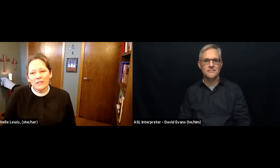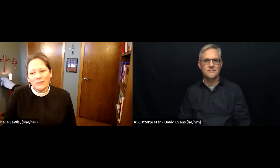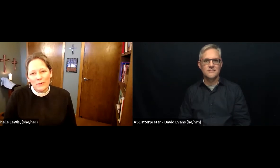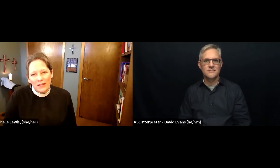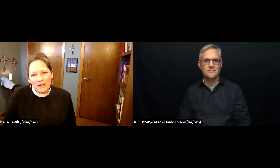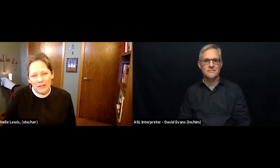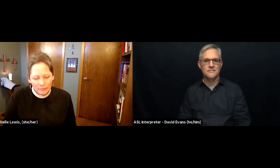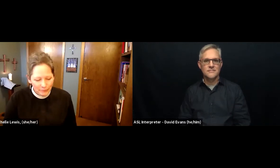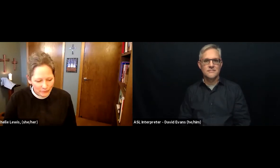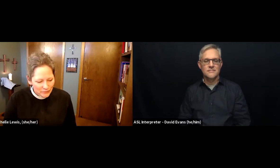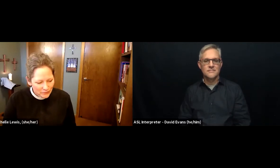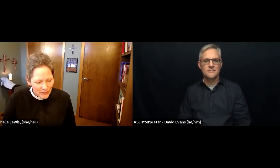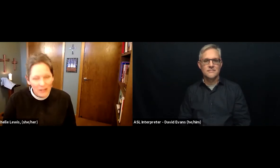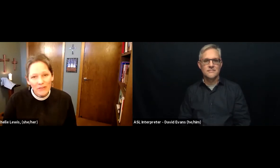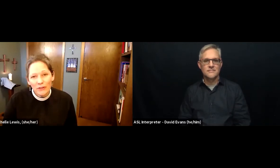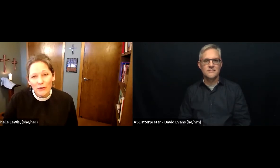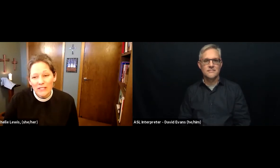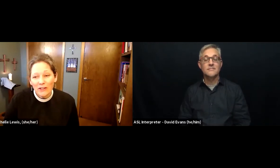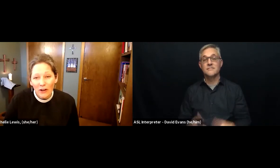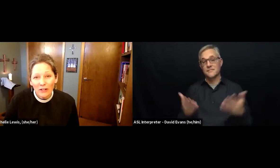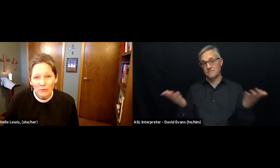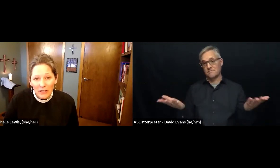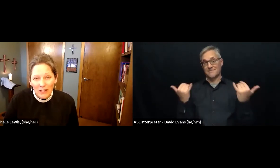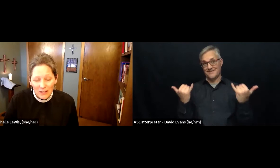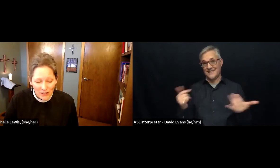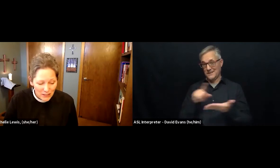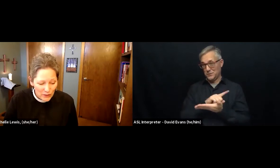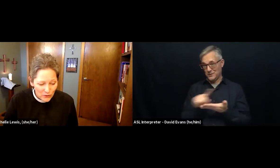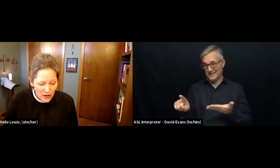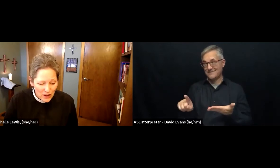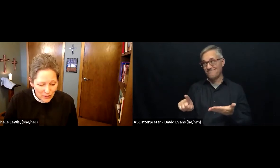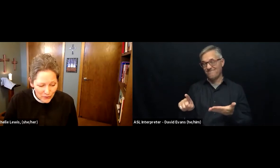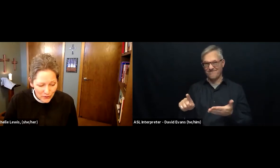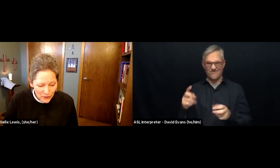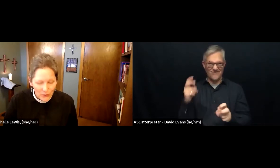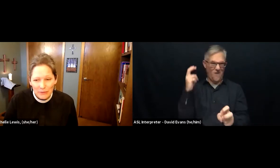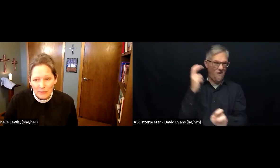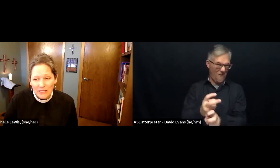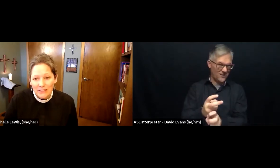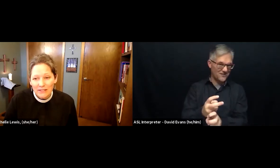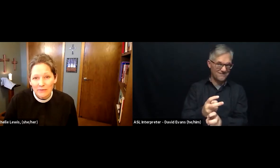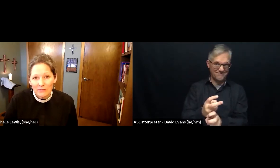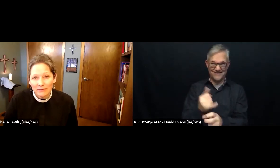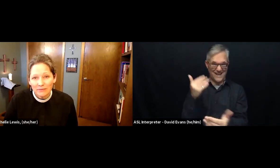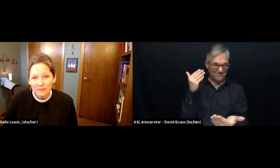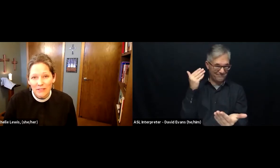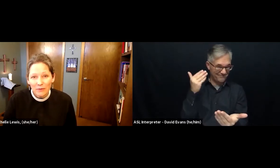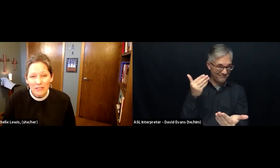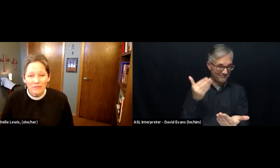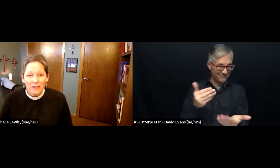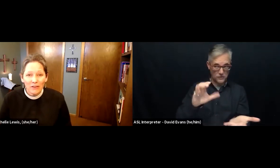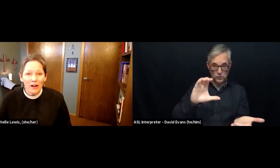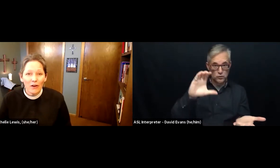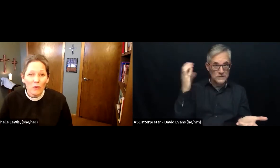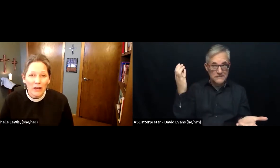So this week, even though it's a hard week, as we draw closer to Christmas, we